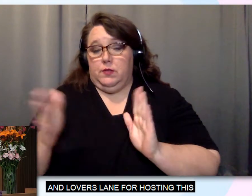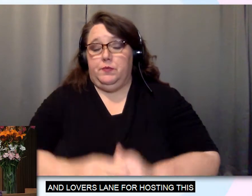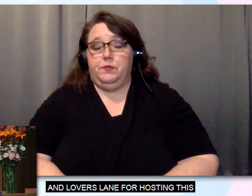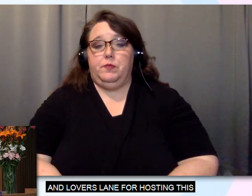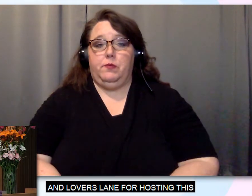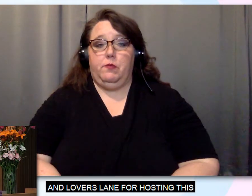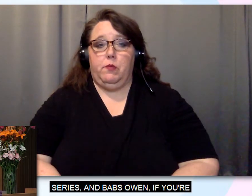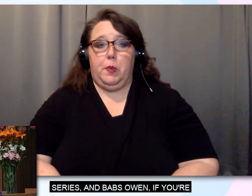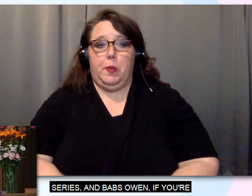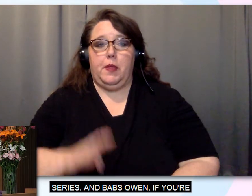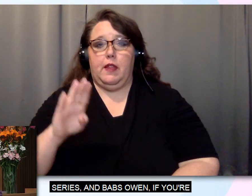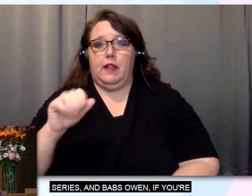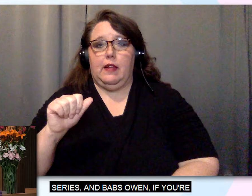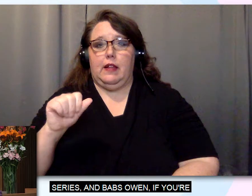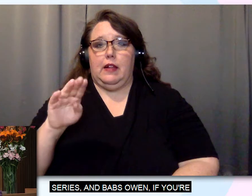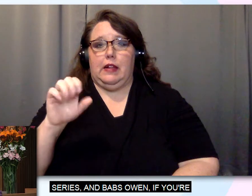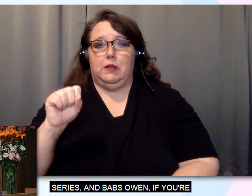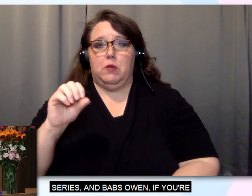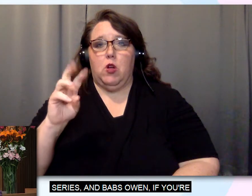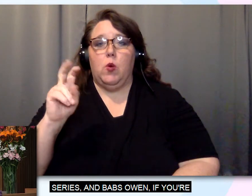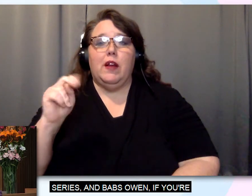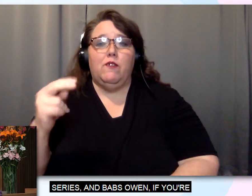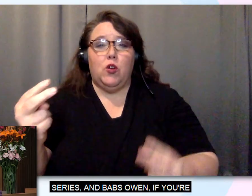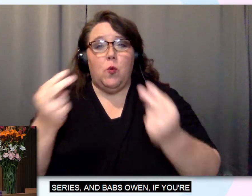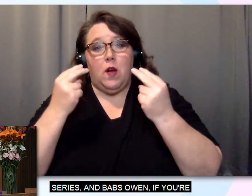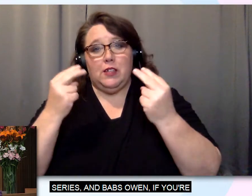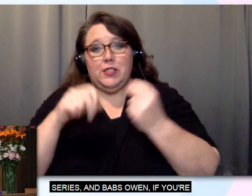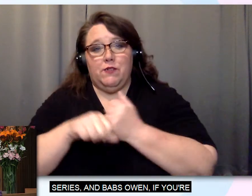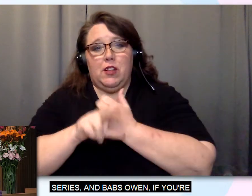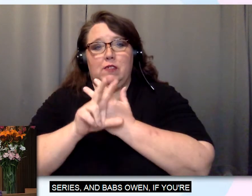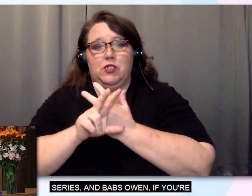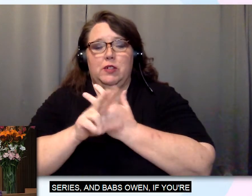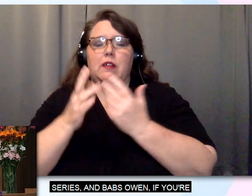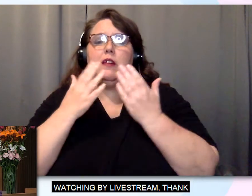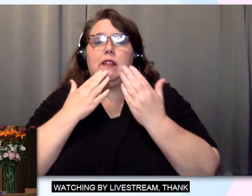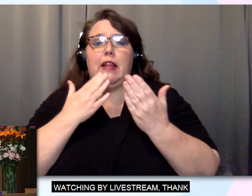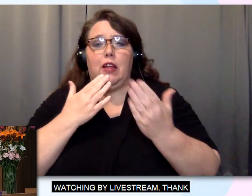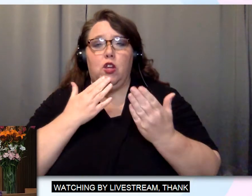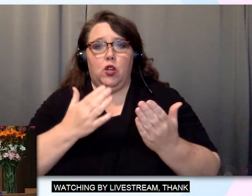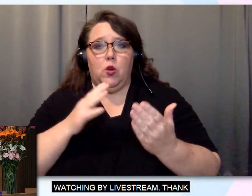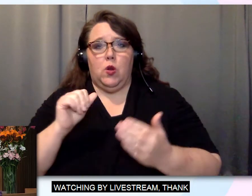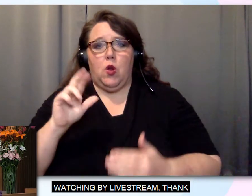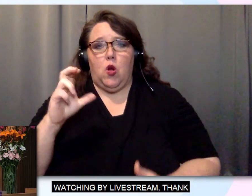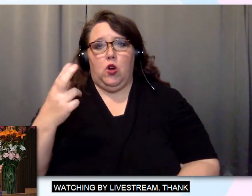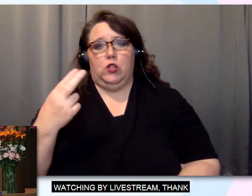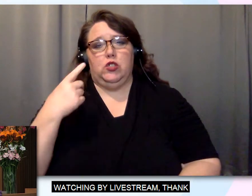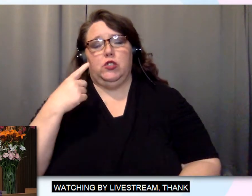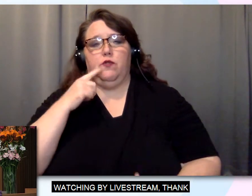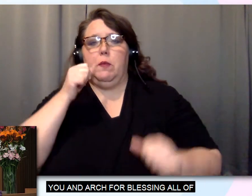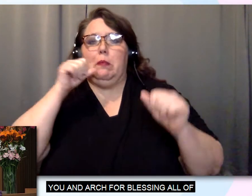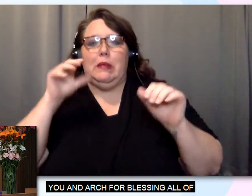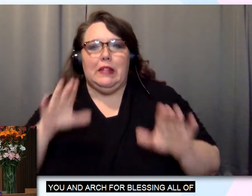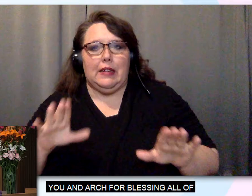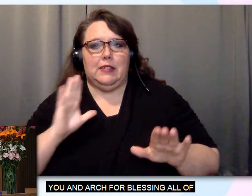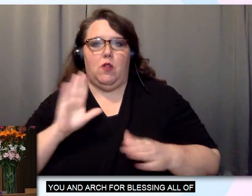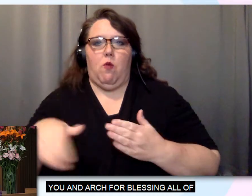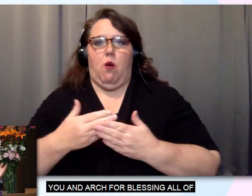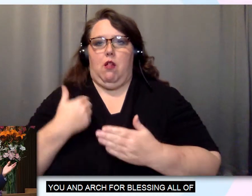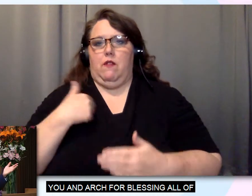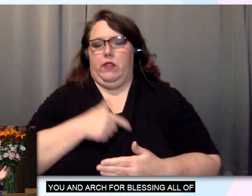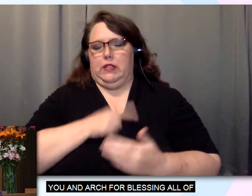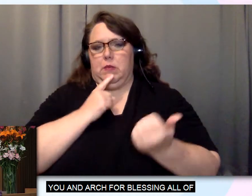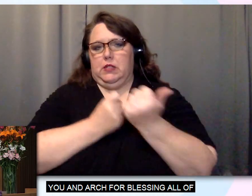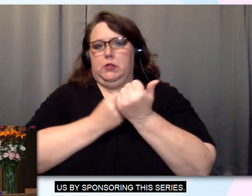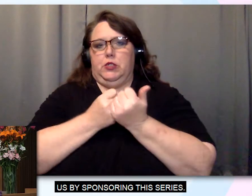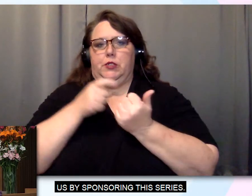series. And Babs Owen, if you're watching by live stream, thank you and Arch for blessing